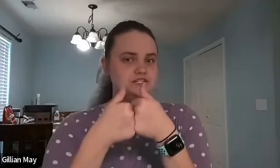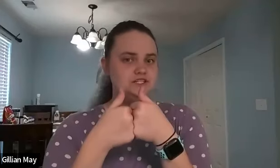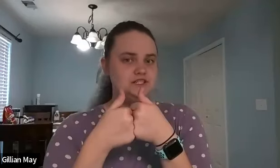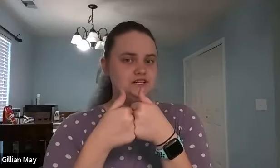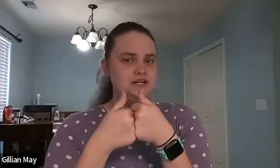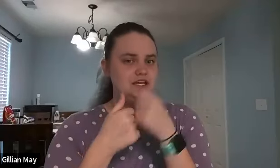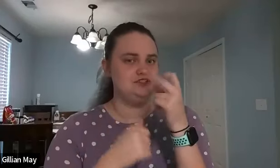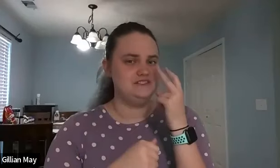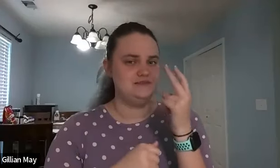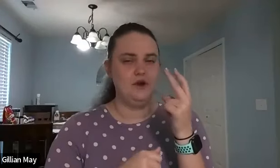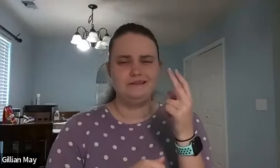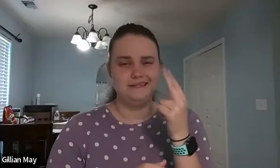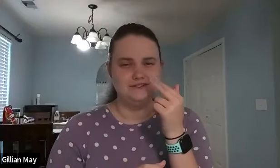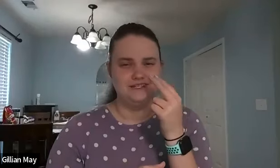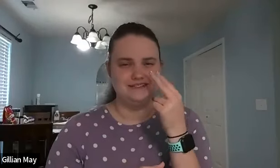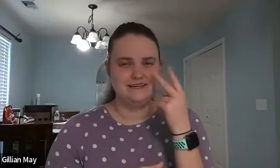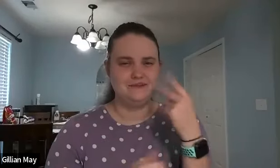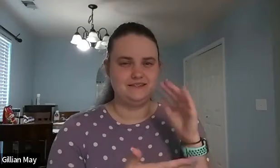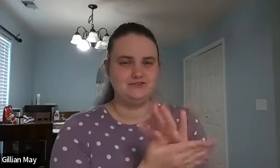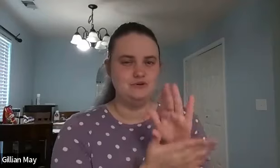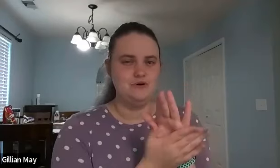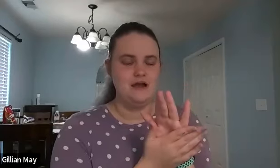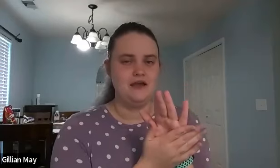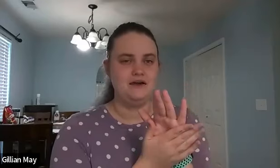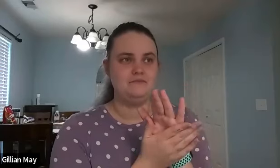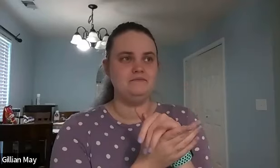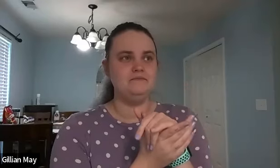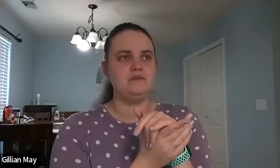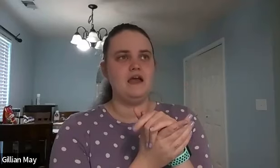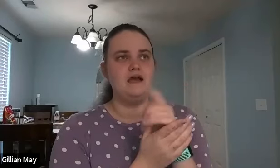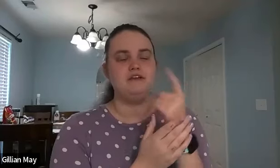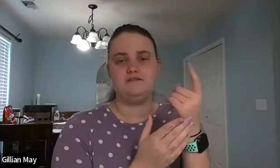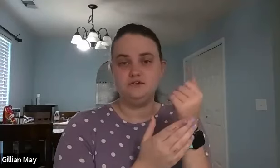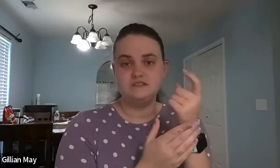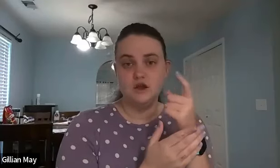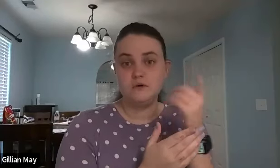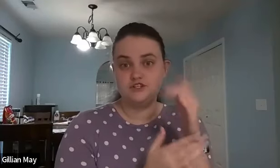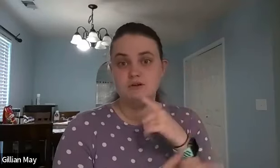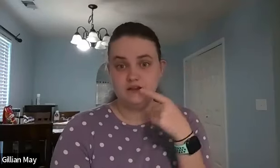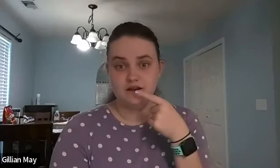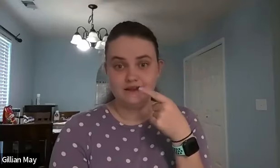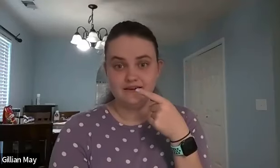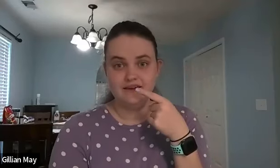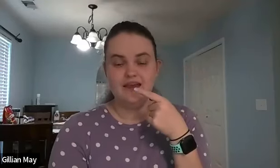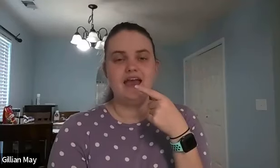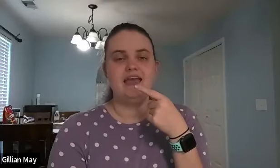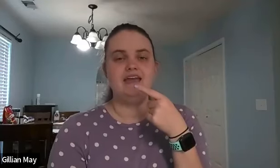challenge. And you should see me. Oh, it's interesting seeing me at school. I have like a few coworkers who are hearing,